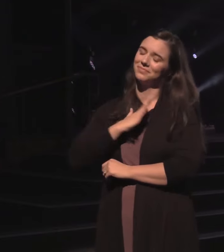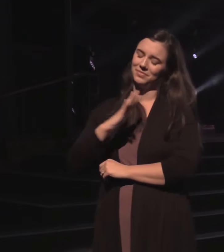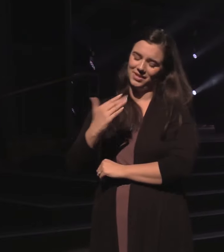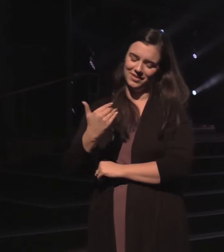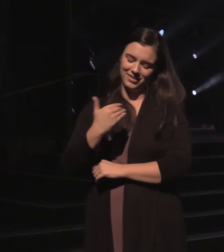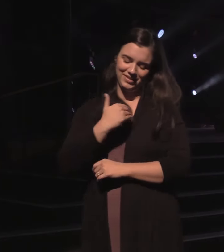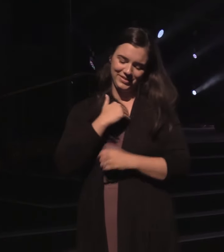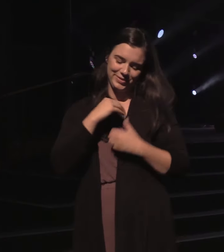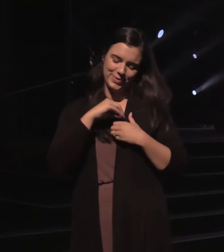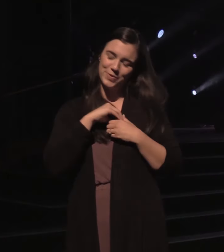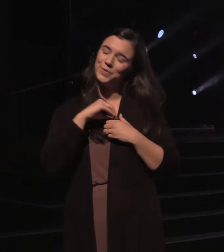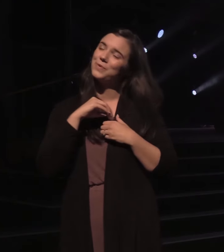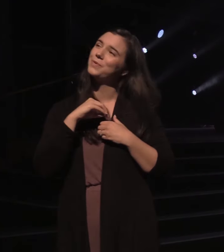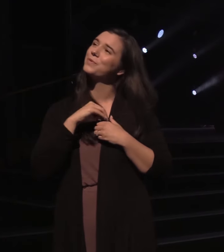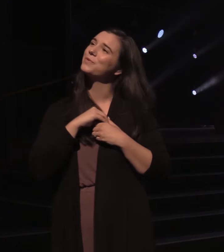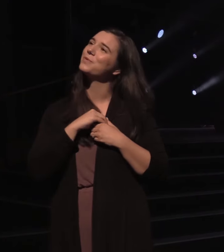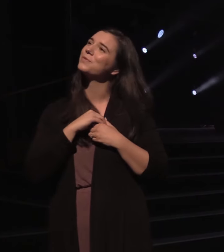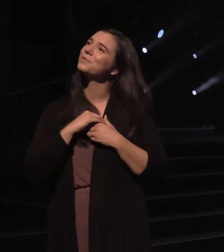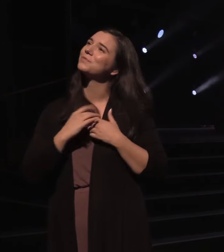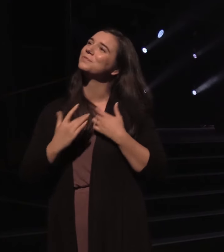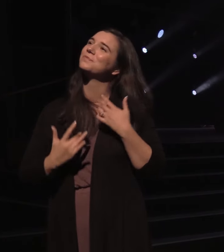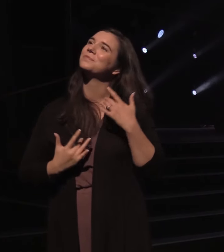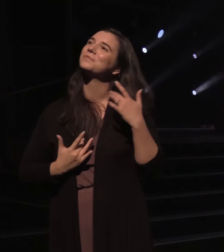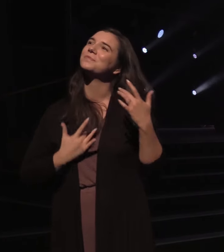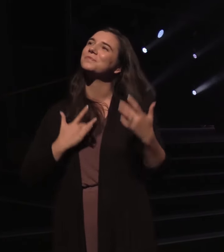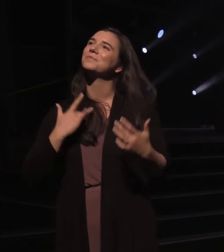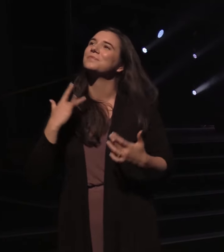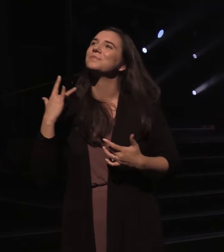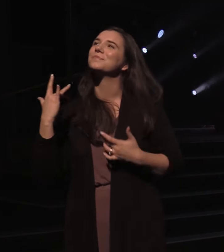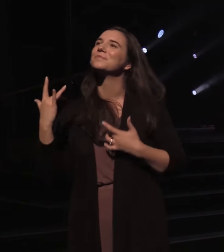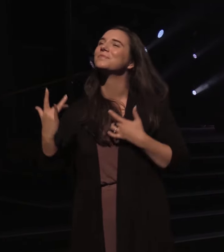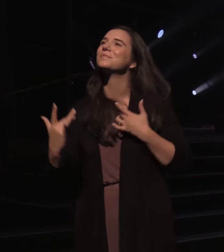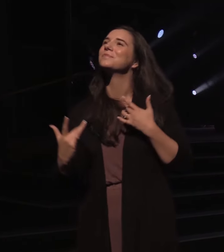oh my soul,